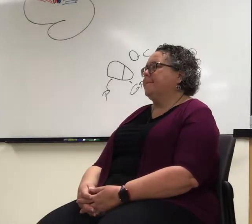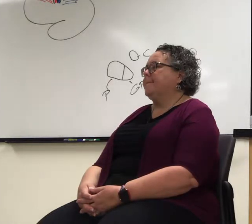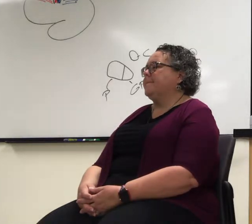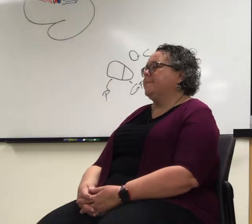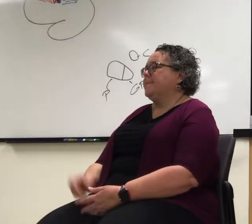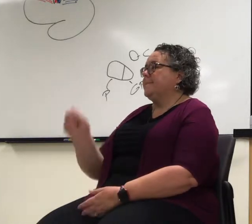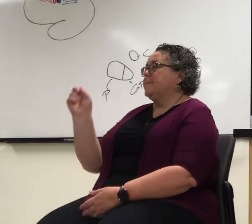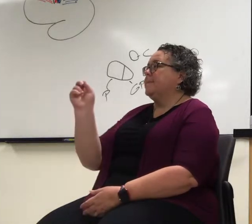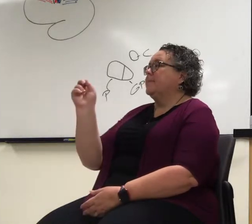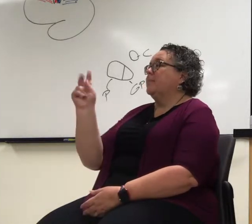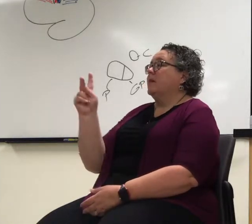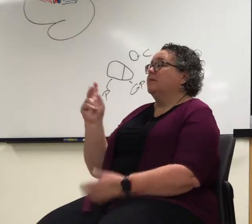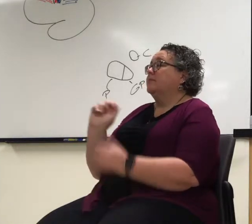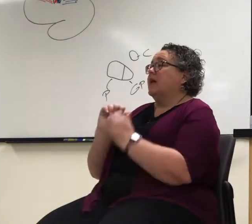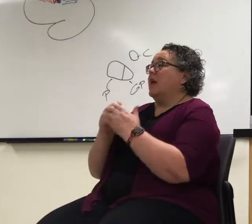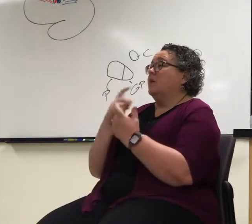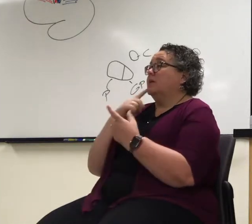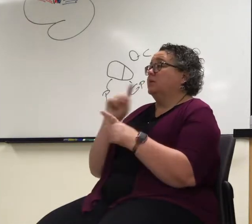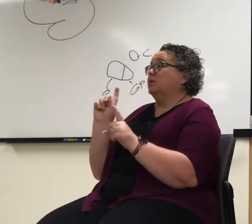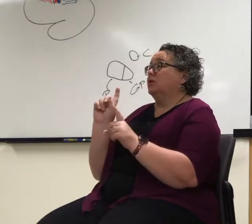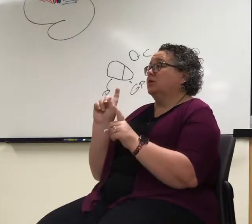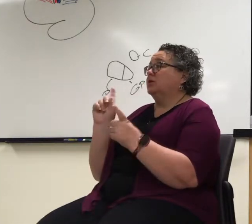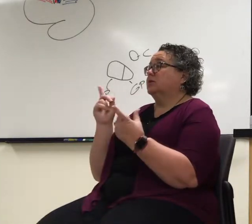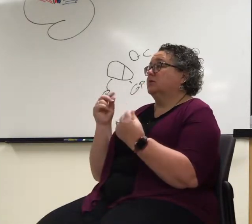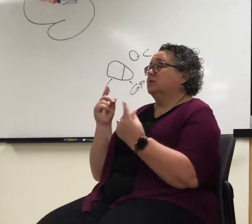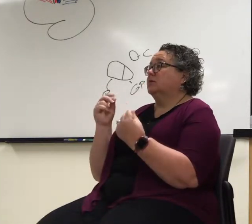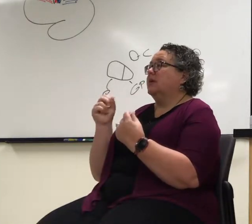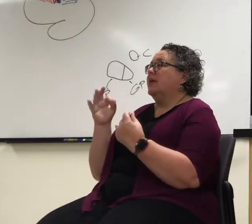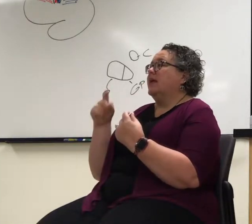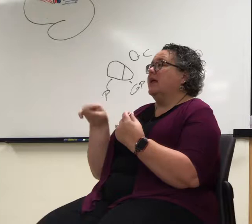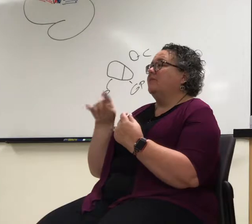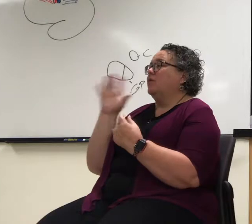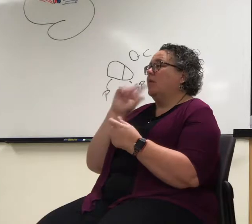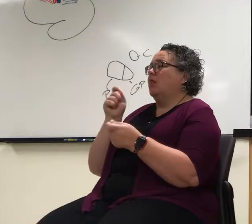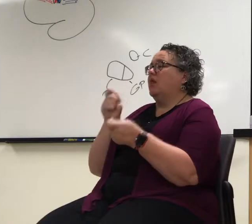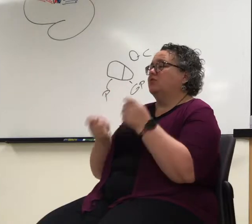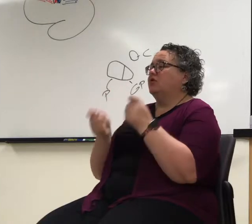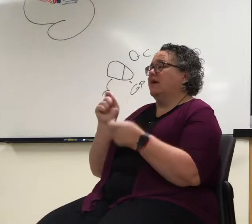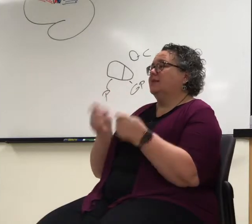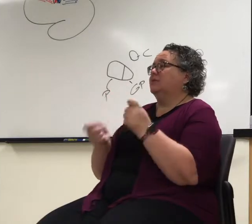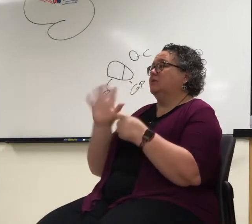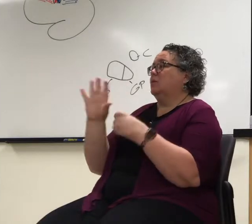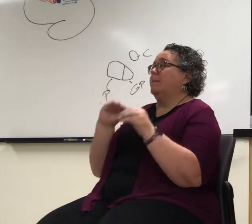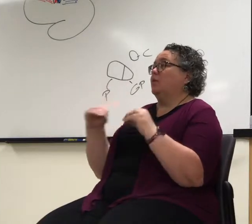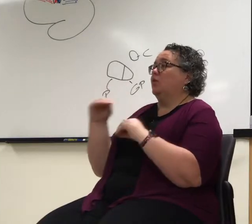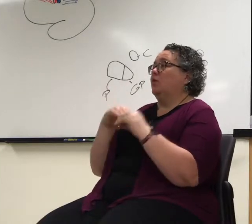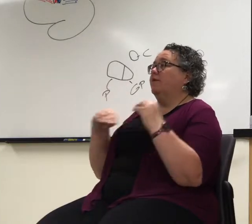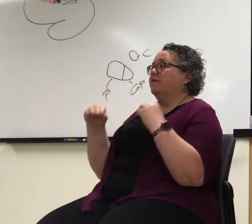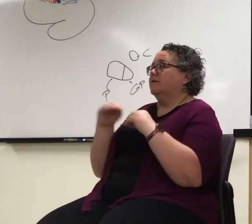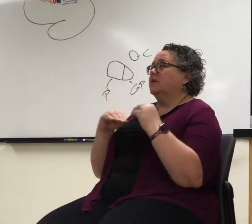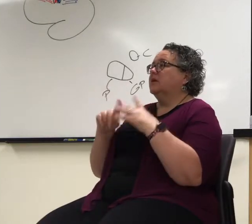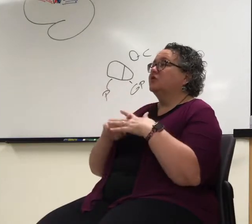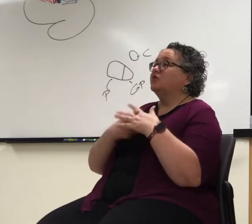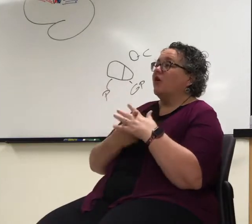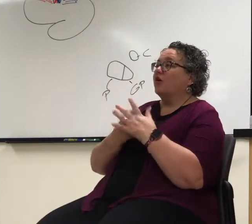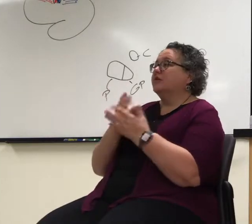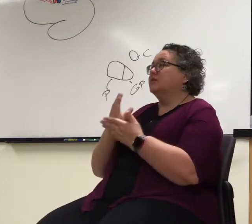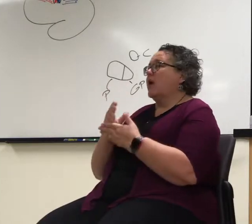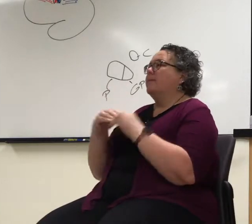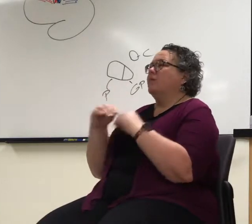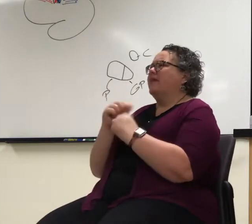All right, so how this works is, if you're gonna make adjustments to movements, start and stop movements,